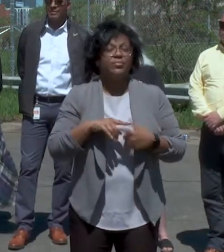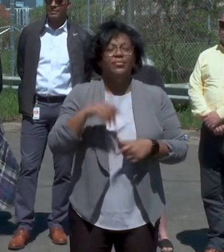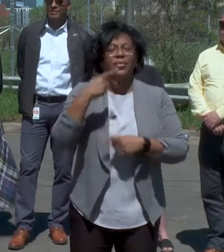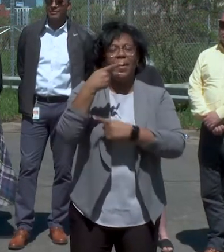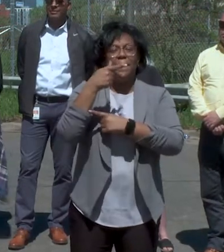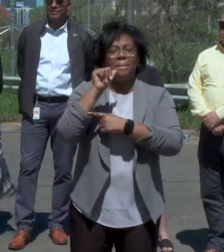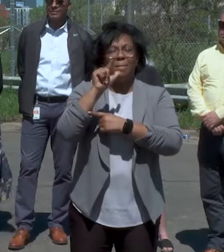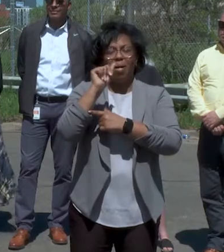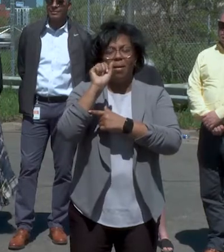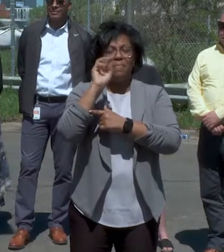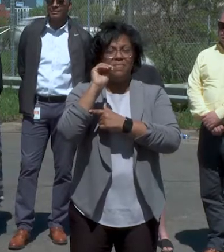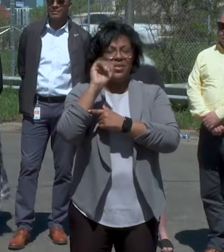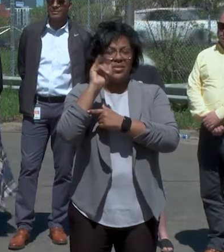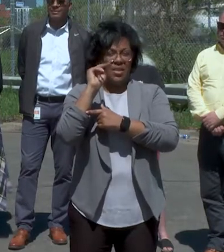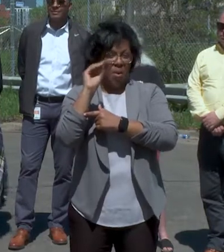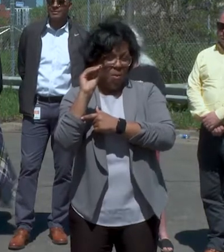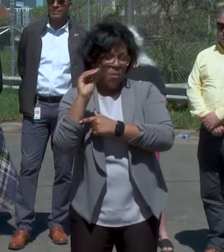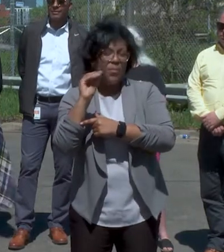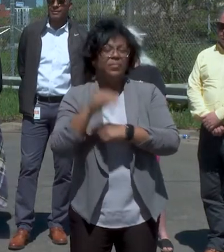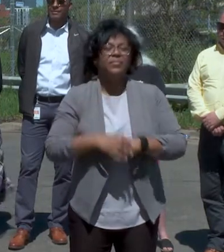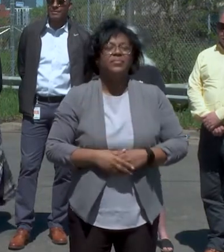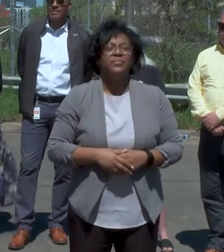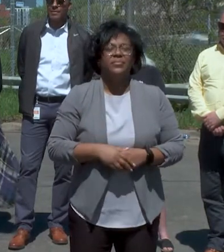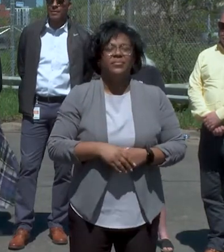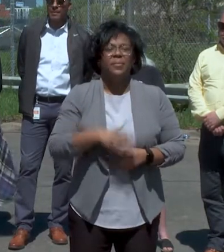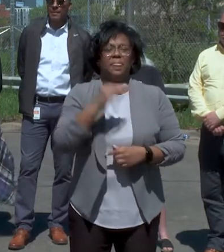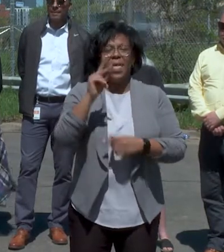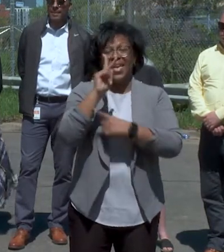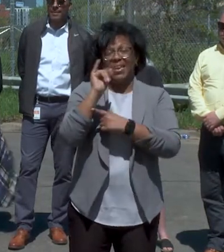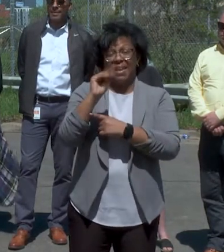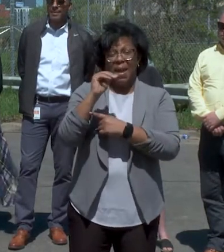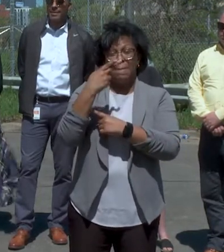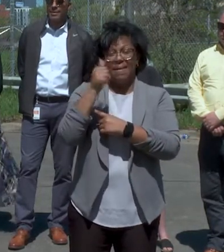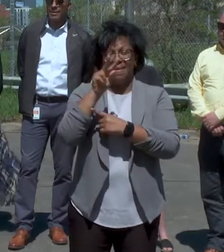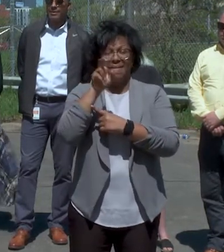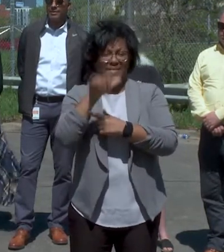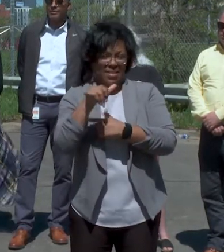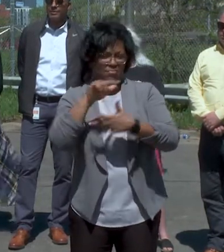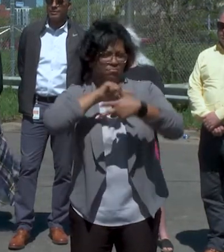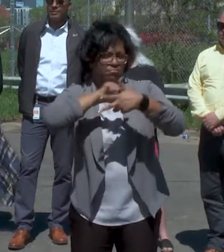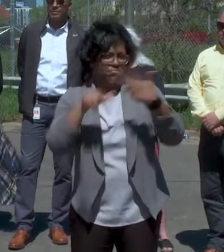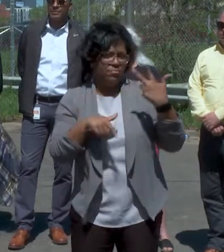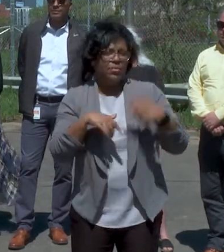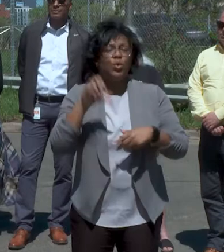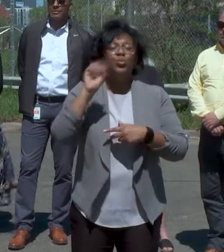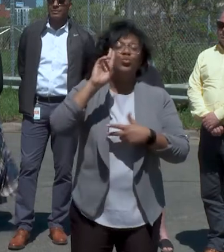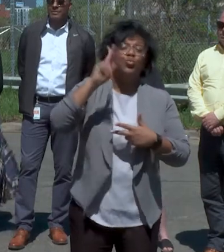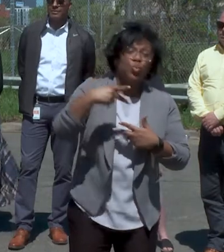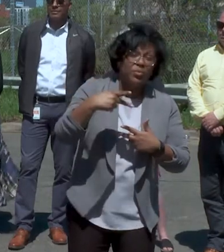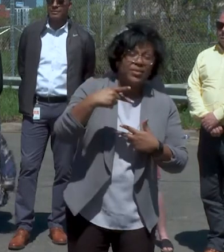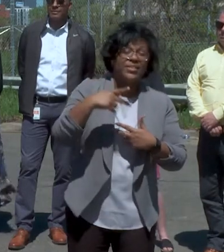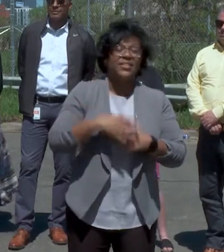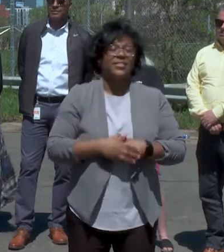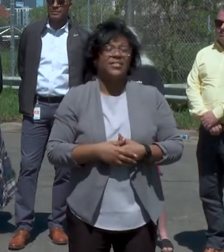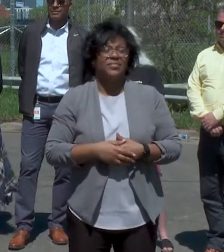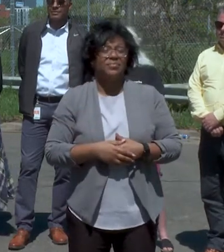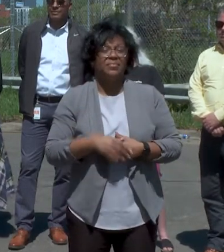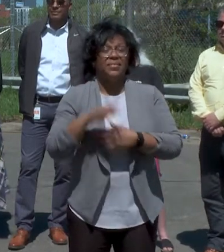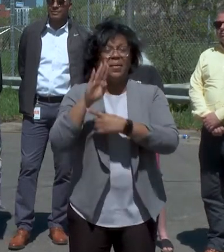Minneapolis Sustainability Director Kim Havey, Superintendent Al Bangoura, and Assistant Superintendent Jeremy